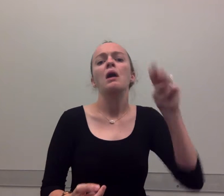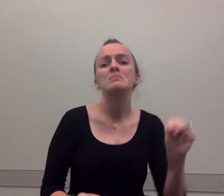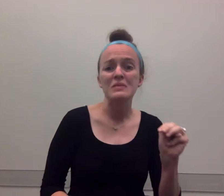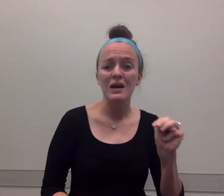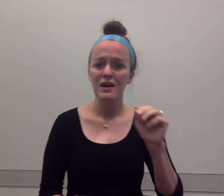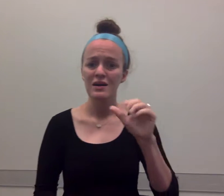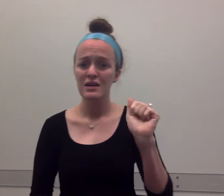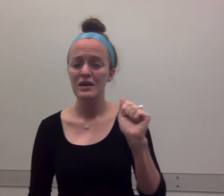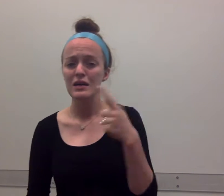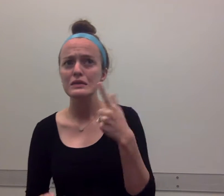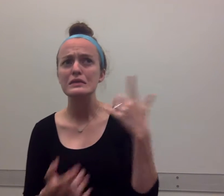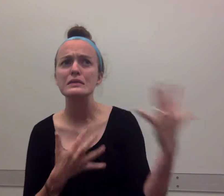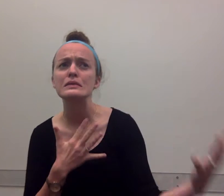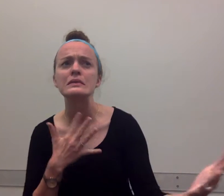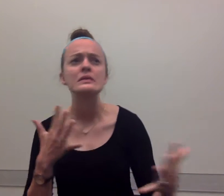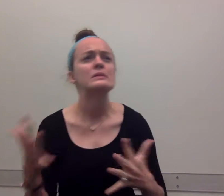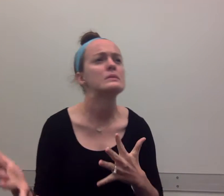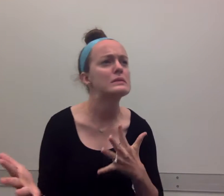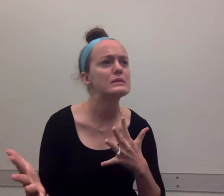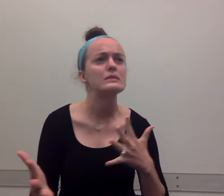and I can tell that my audience was not getting me.